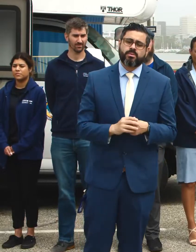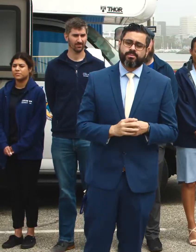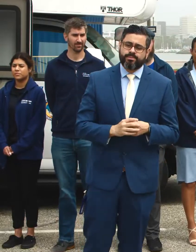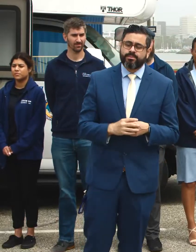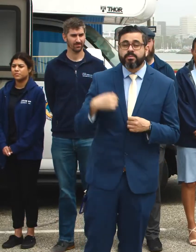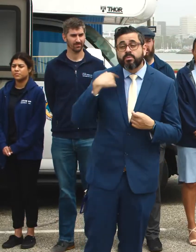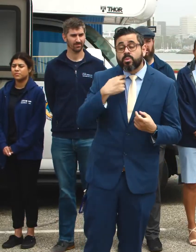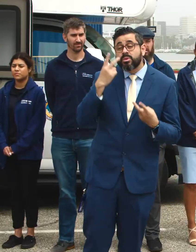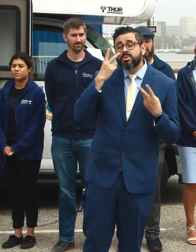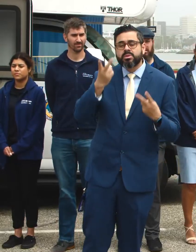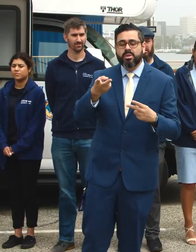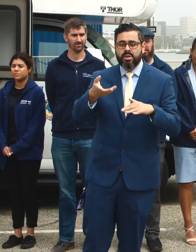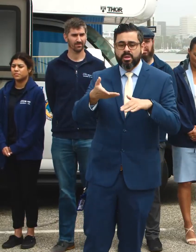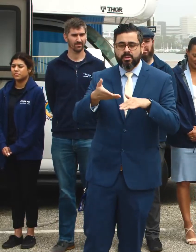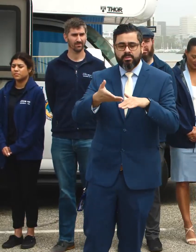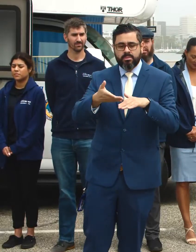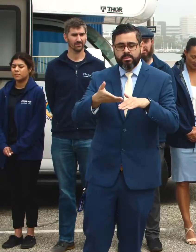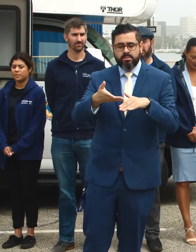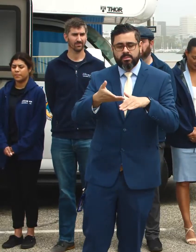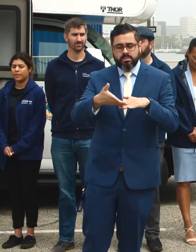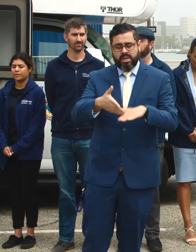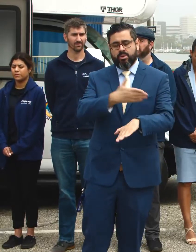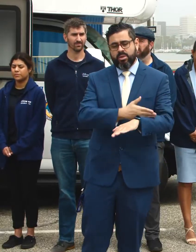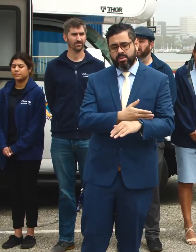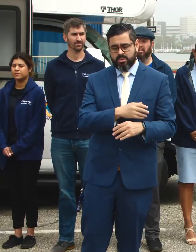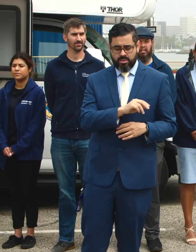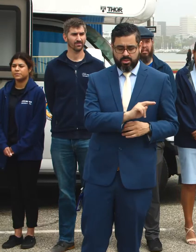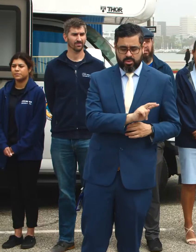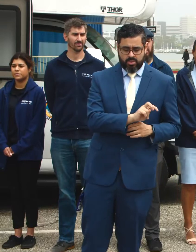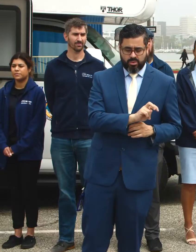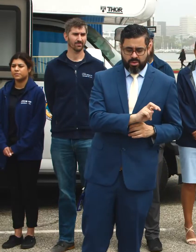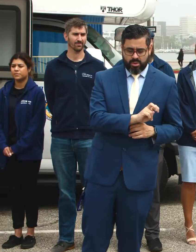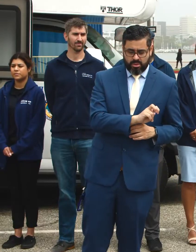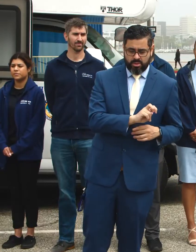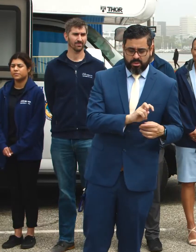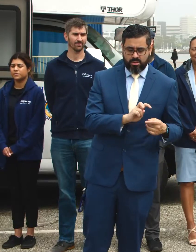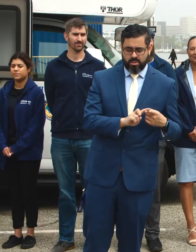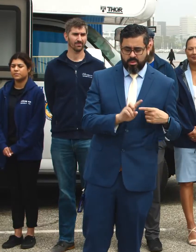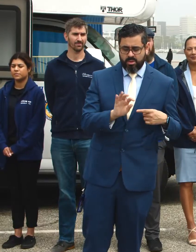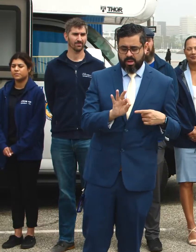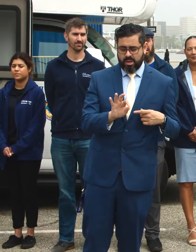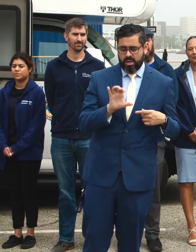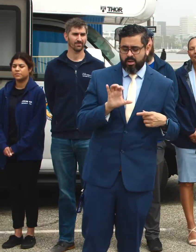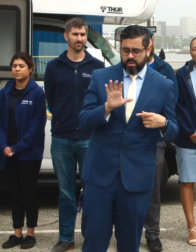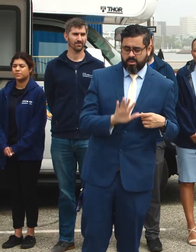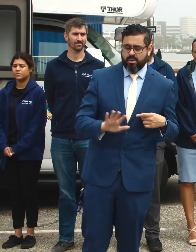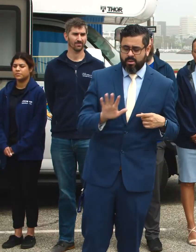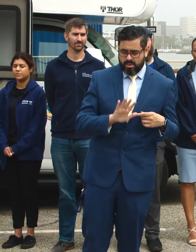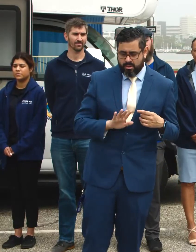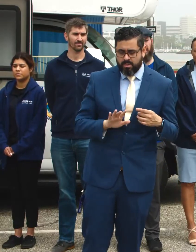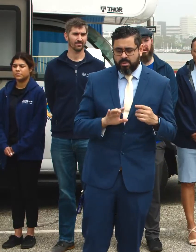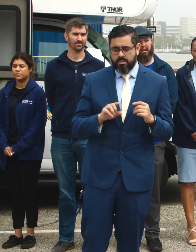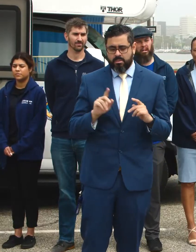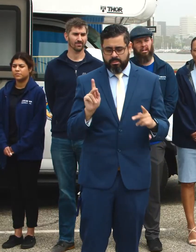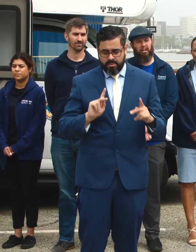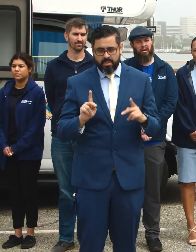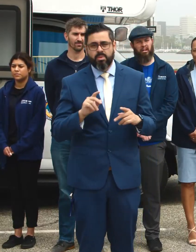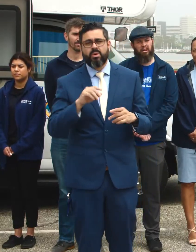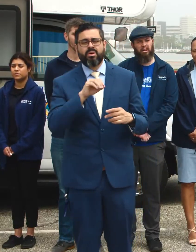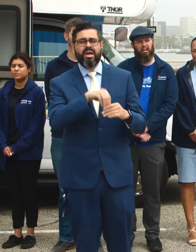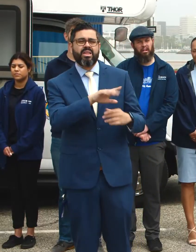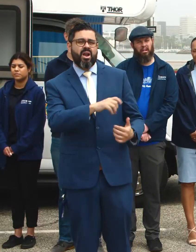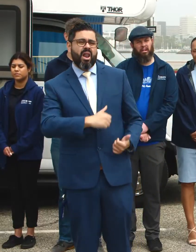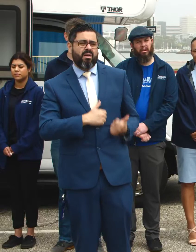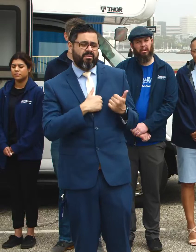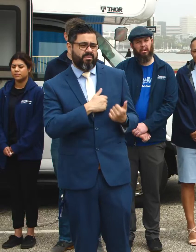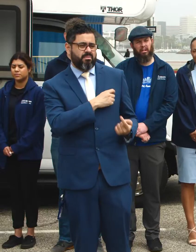is an increase. There are, we've gone from like 200 and some to 900 and some through our counts of people that in their lifetime have had